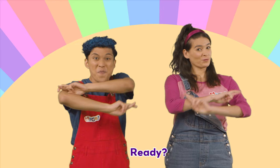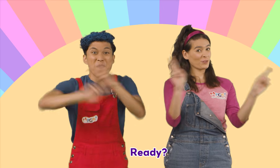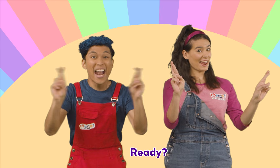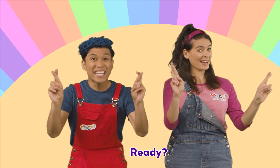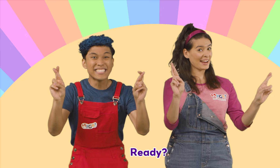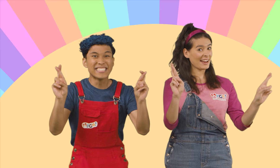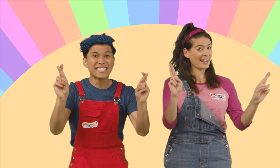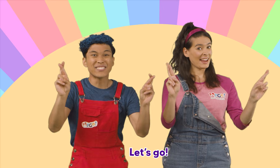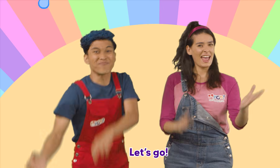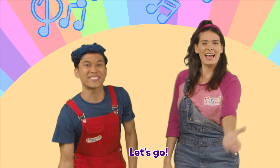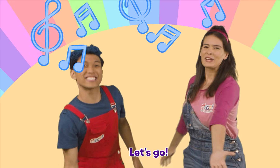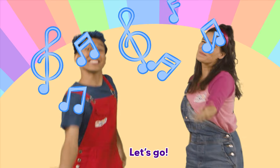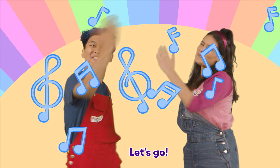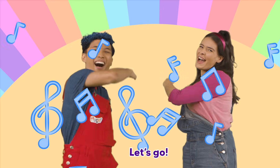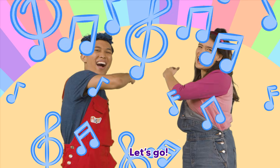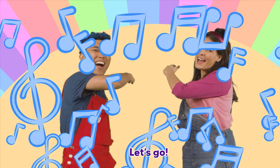Ready? Let's go!